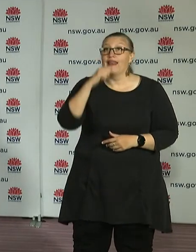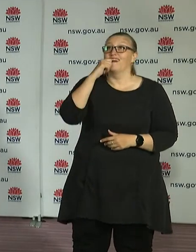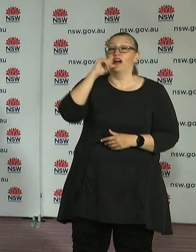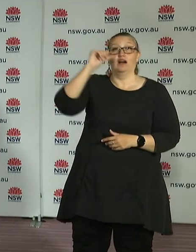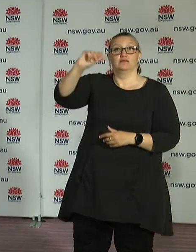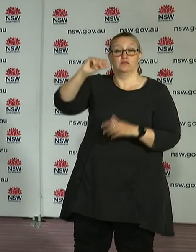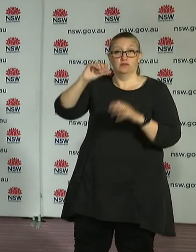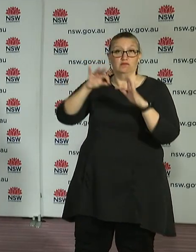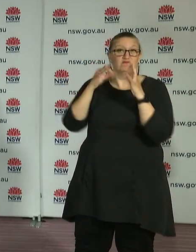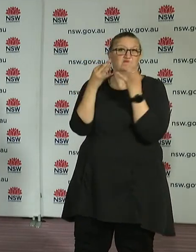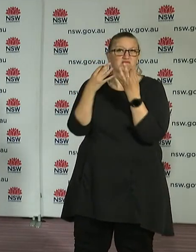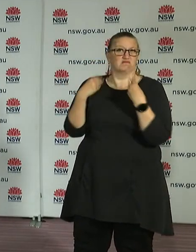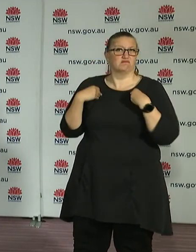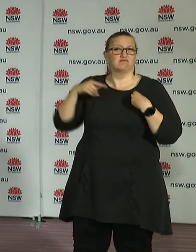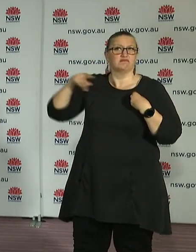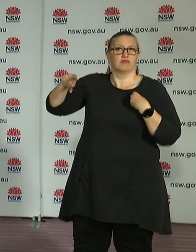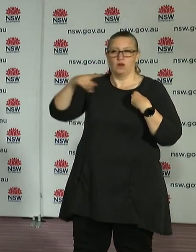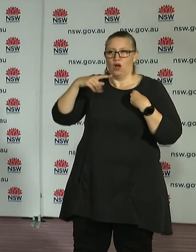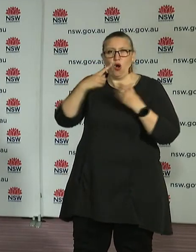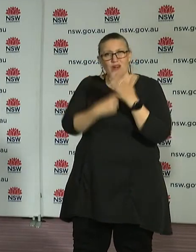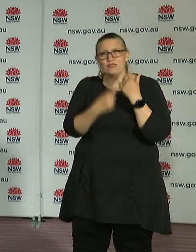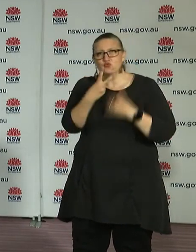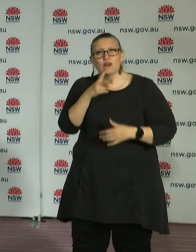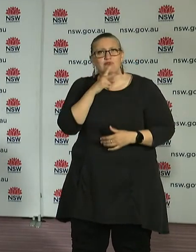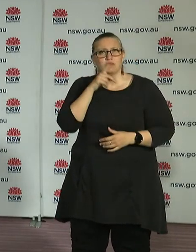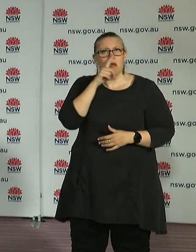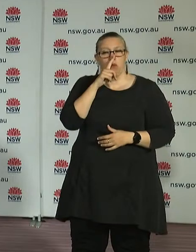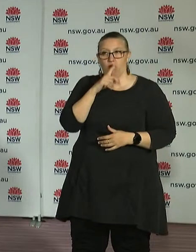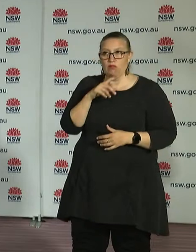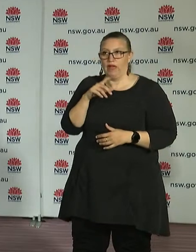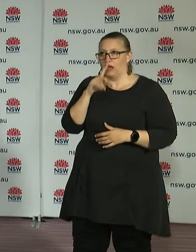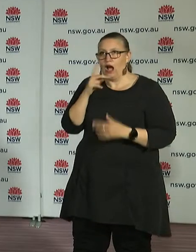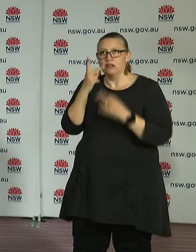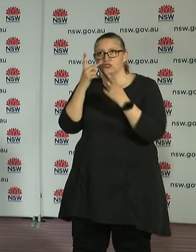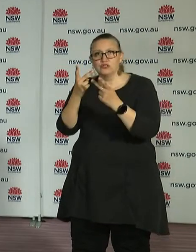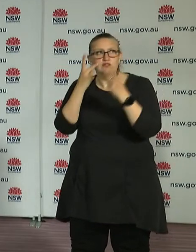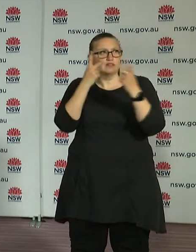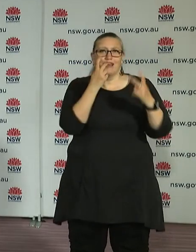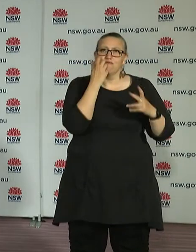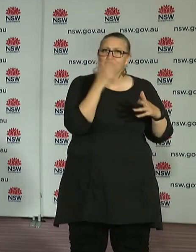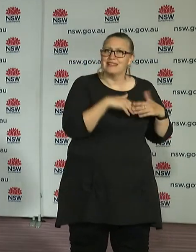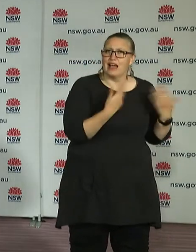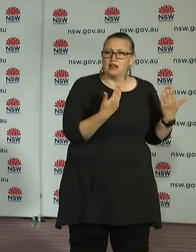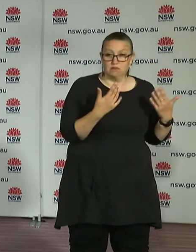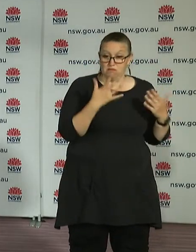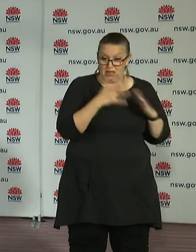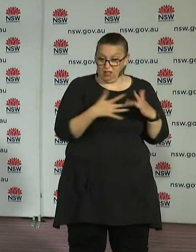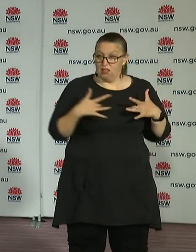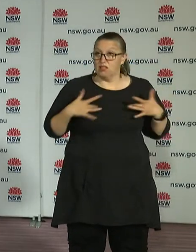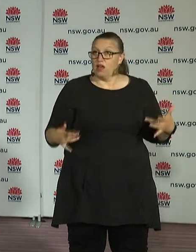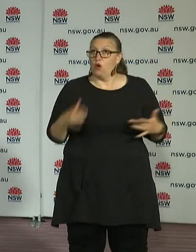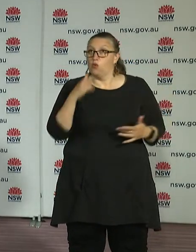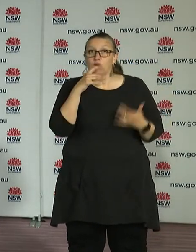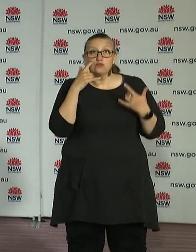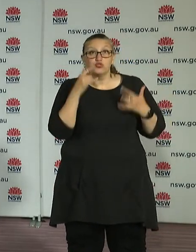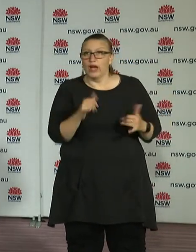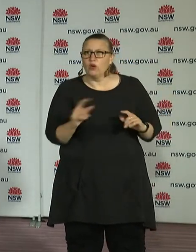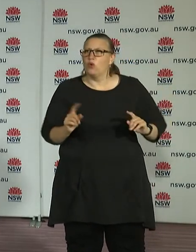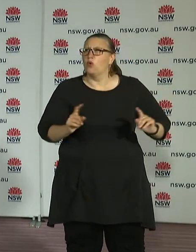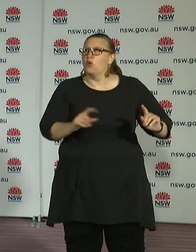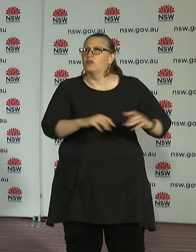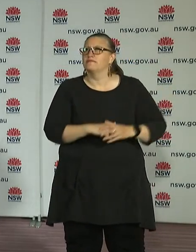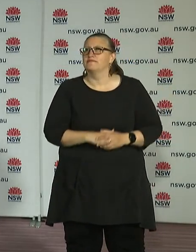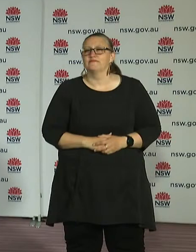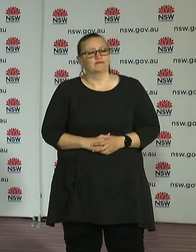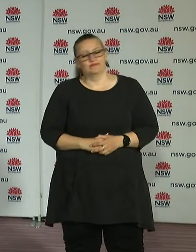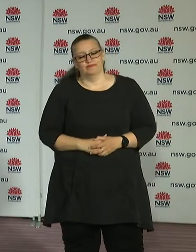day. How is that going to work? We're just not going to check unvaccinated people? Well, not at all. We had provisions in place prior to Delta, and it's